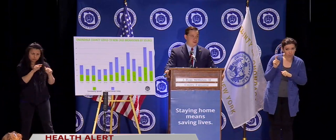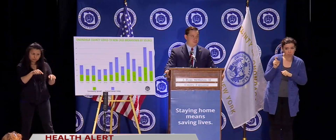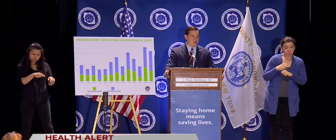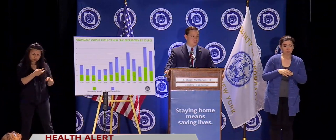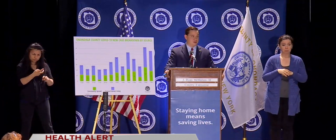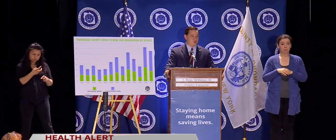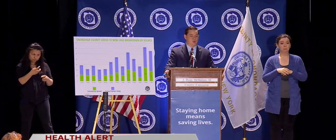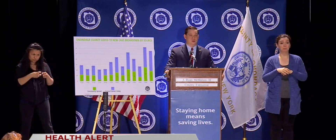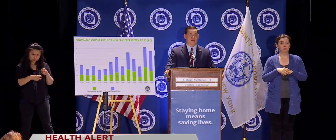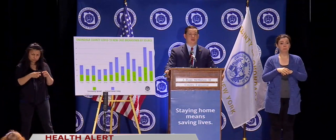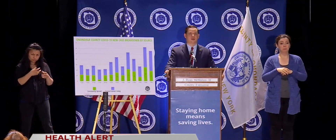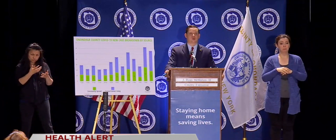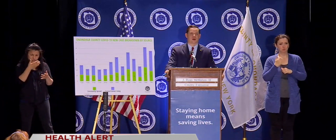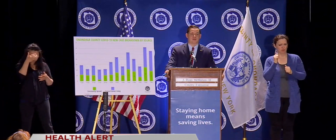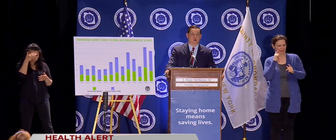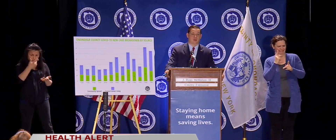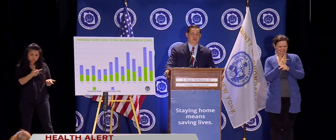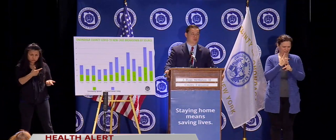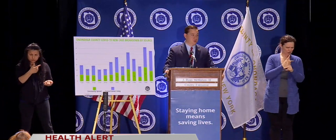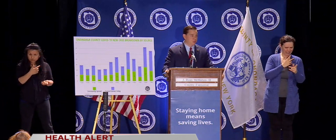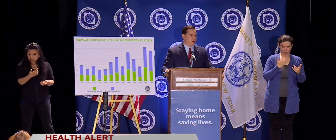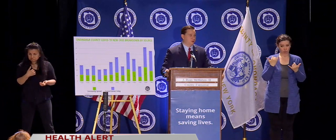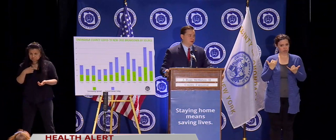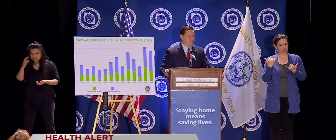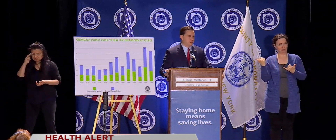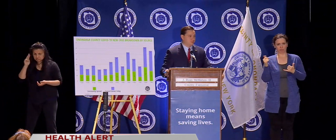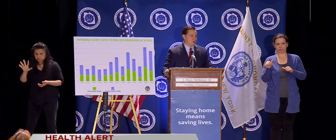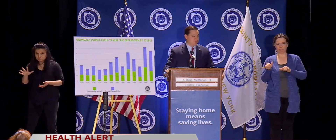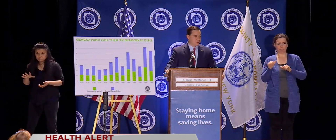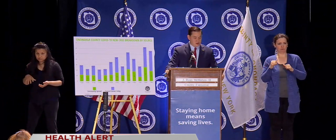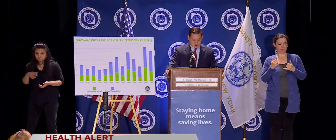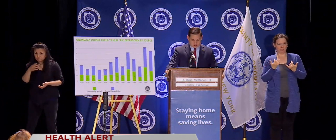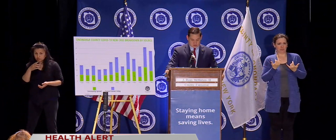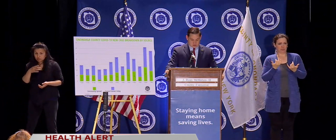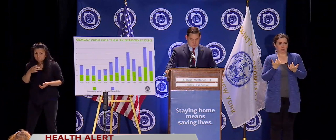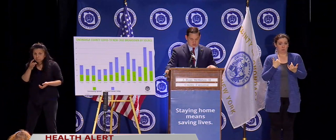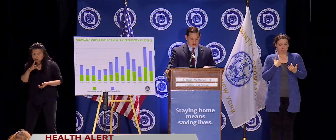it out, Tim. Here's what I promise you and the public every time.